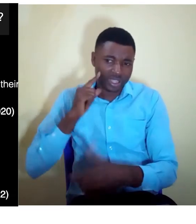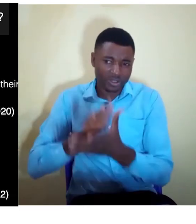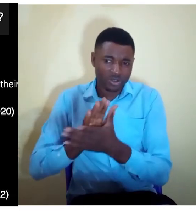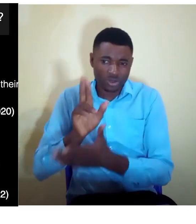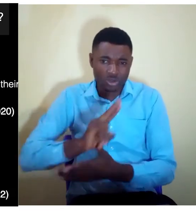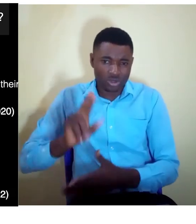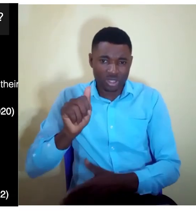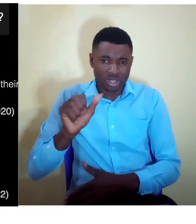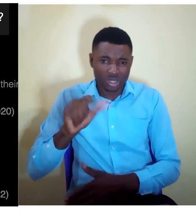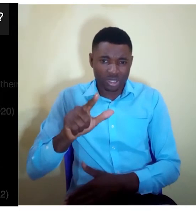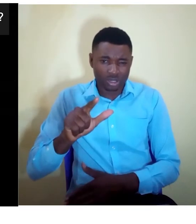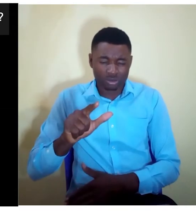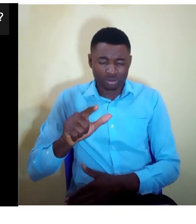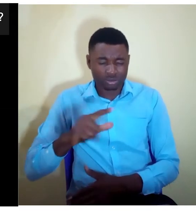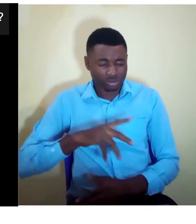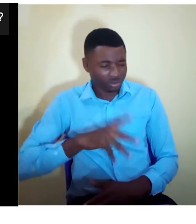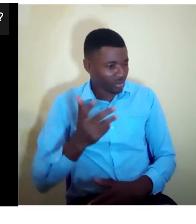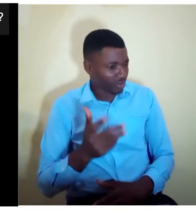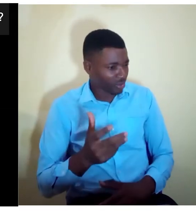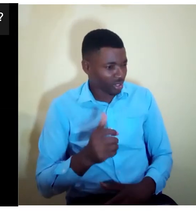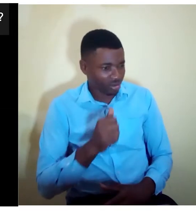ASL.